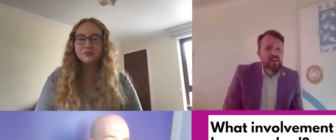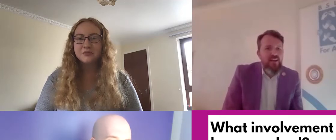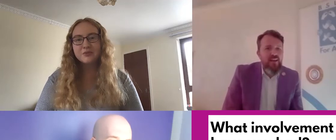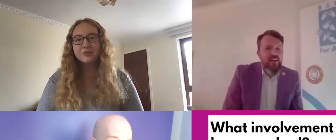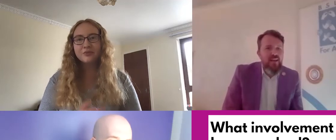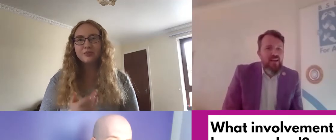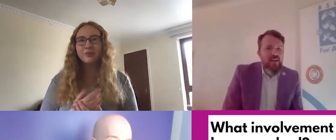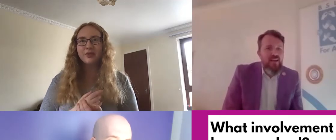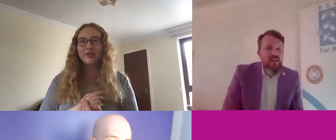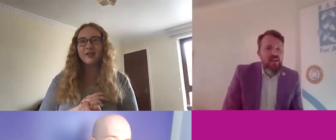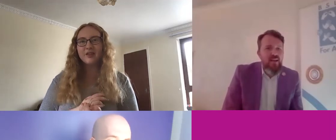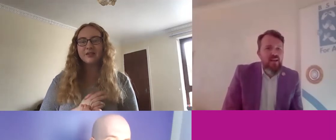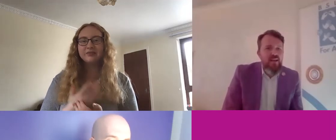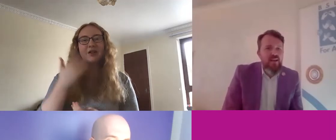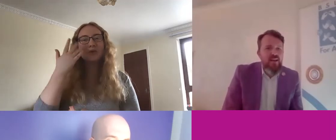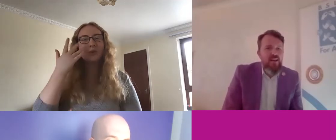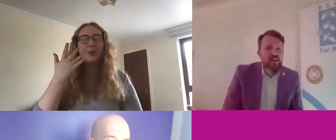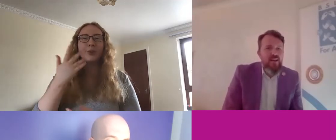had?